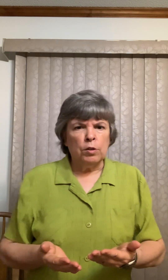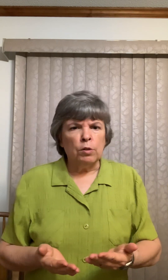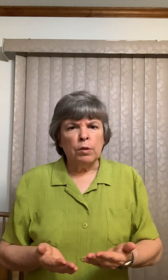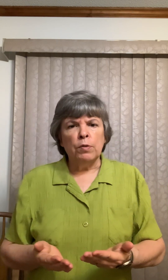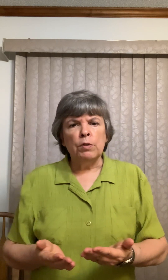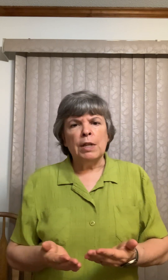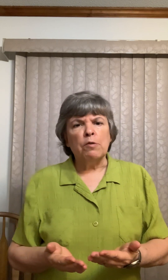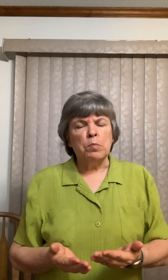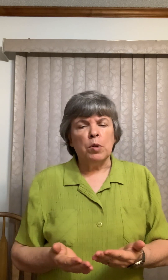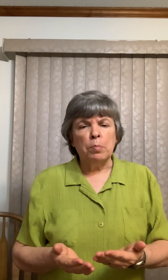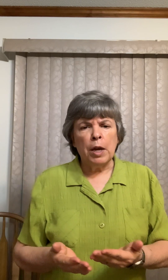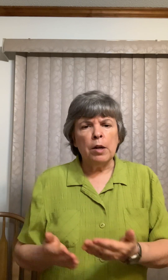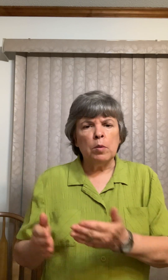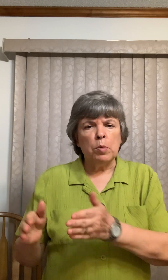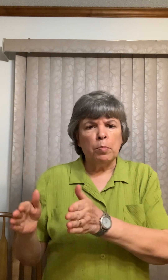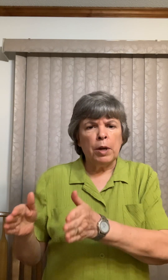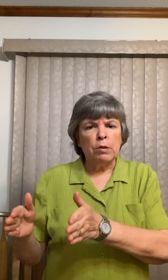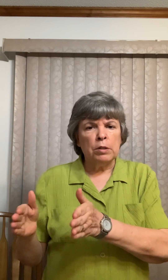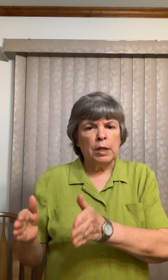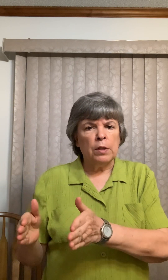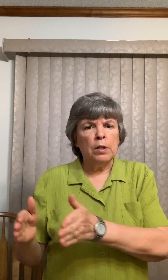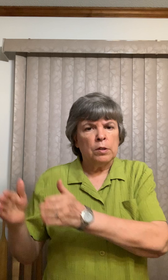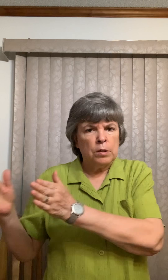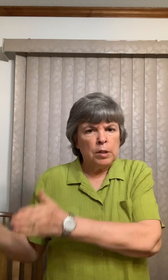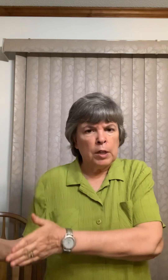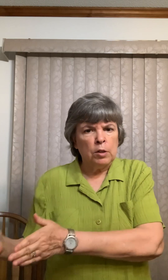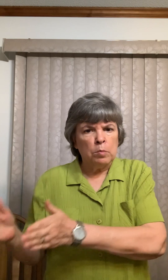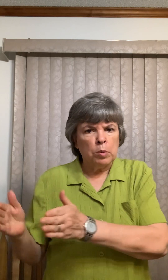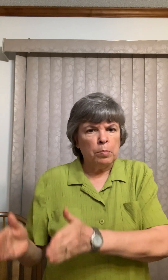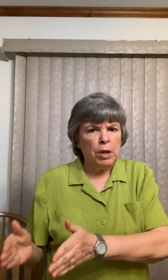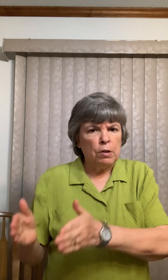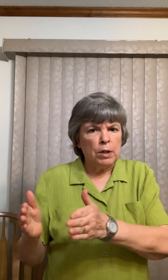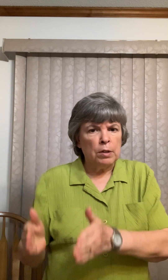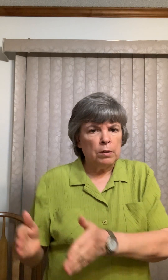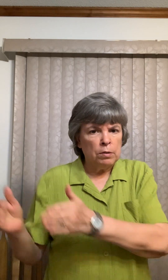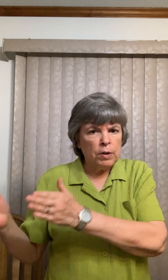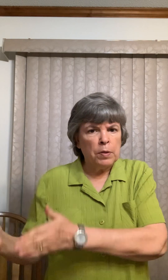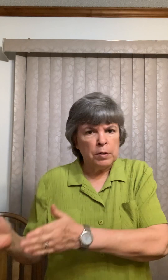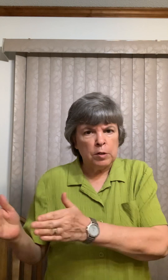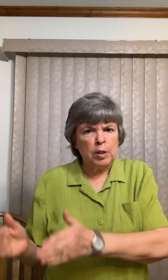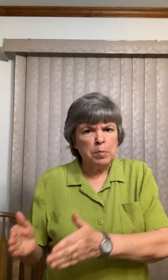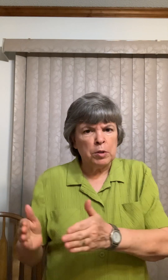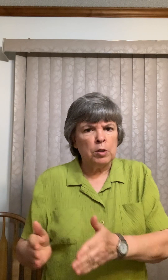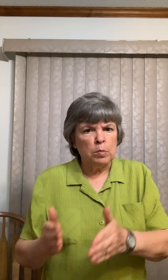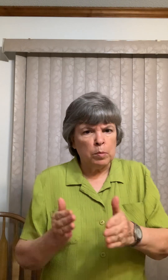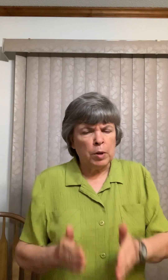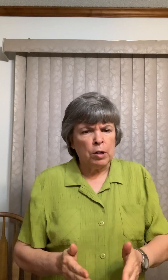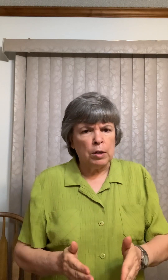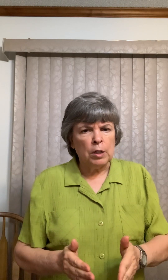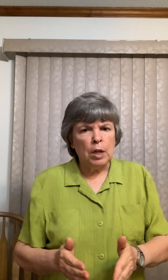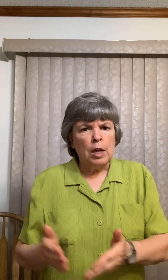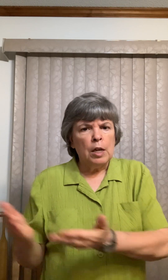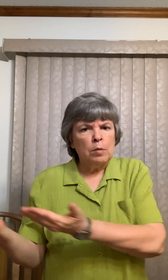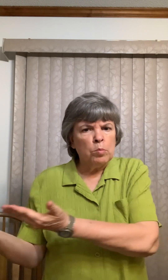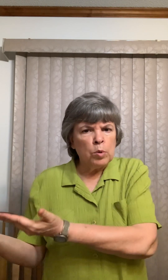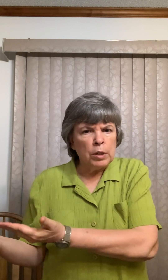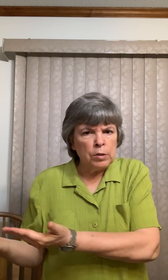Don't confuse that with prepare. Prepare is like this. It's like you're preparing. You've got these steps that you're preparing. And brings is